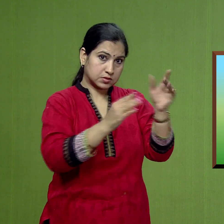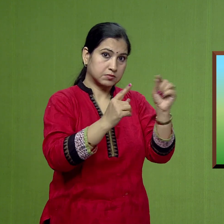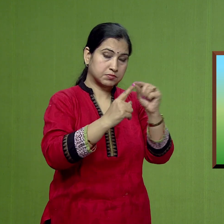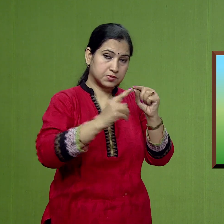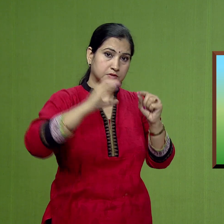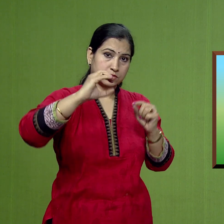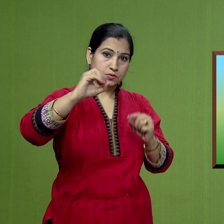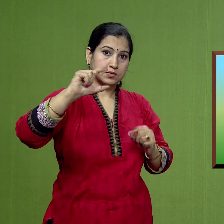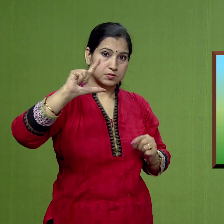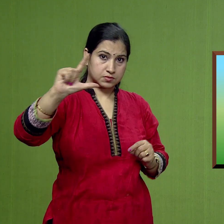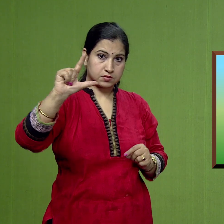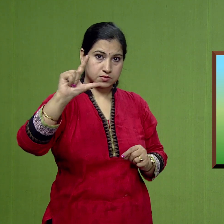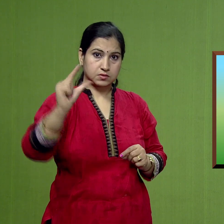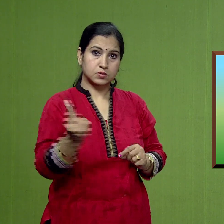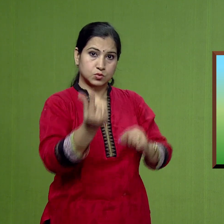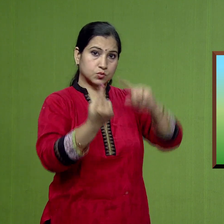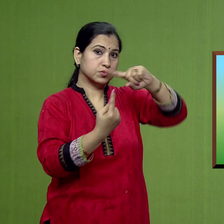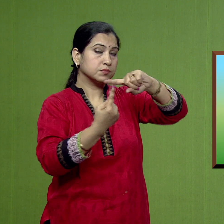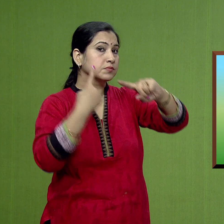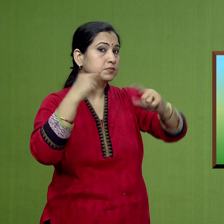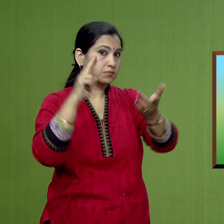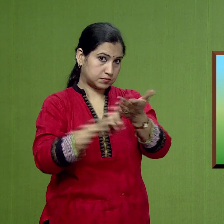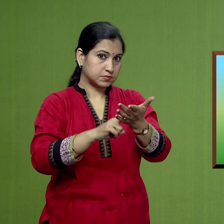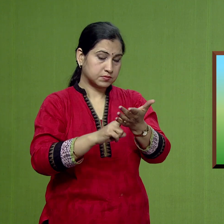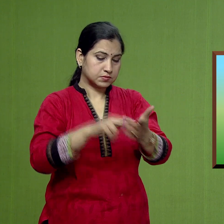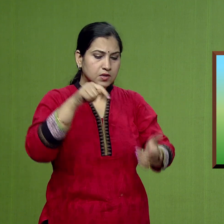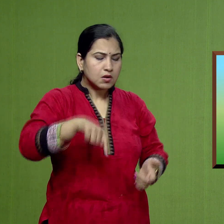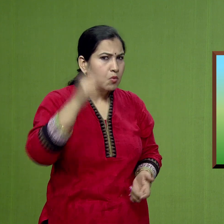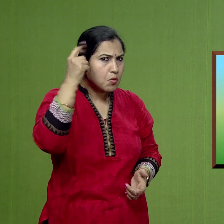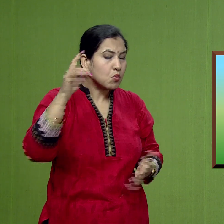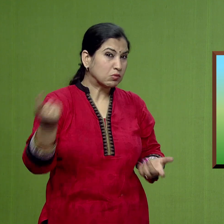So, let's understand about noise pollution